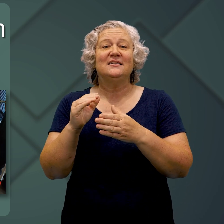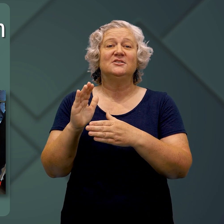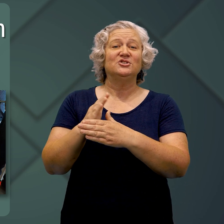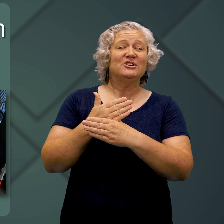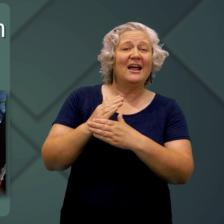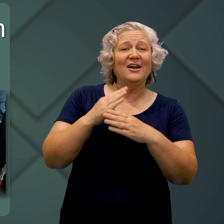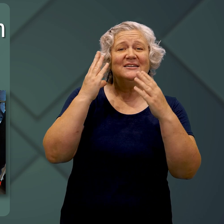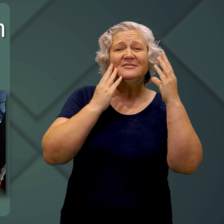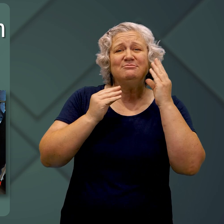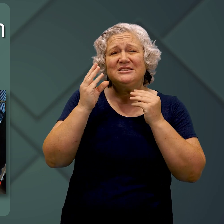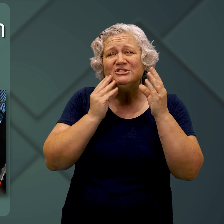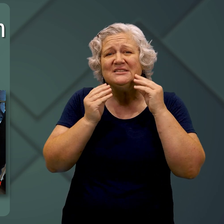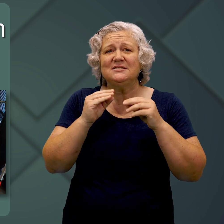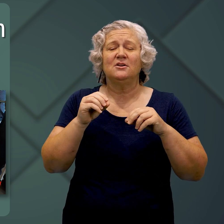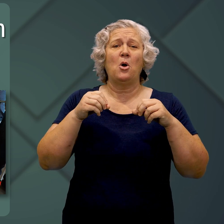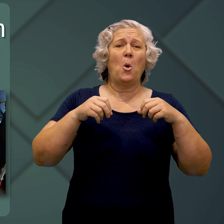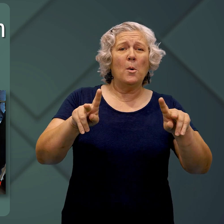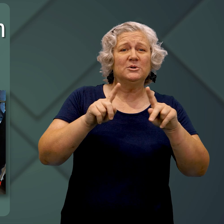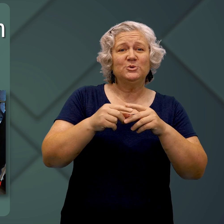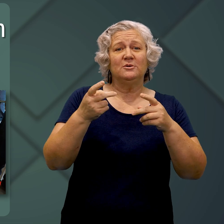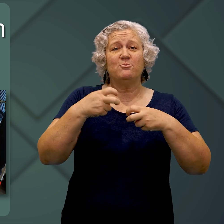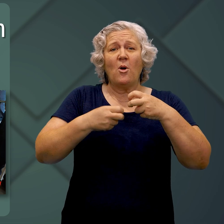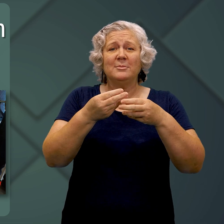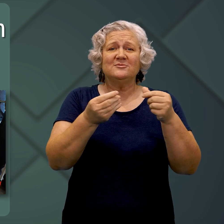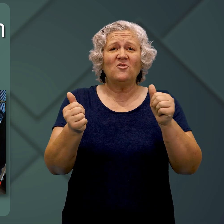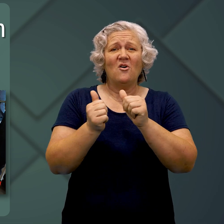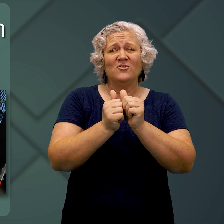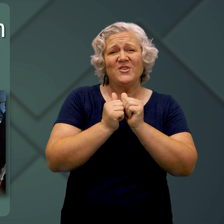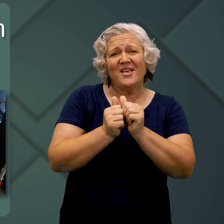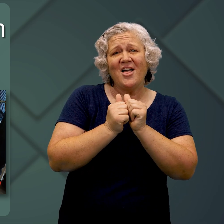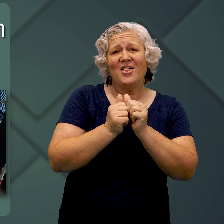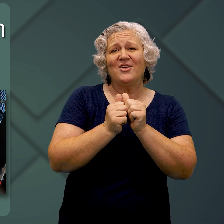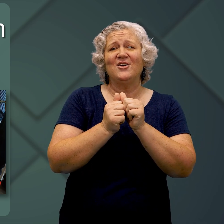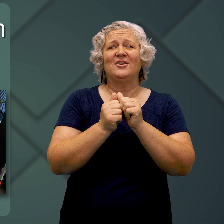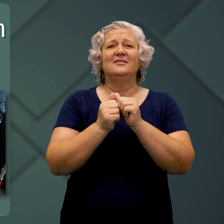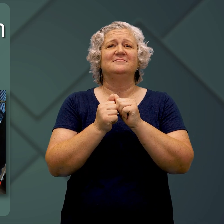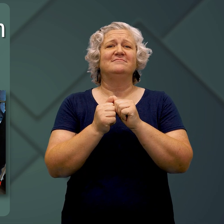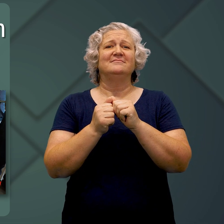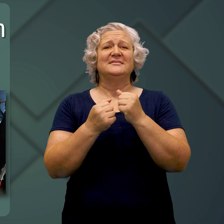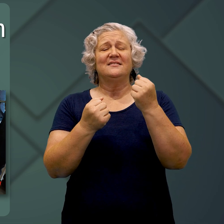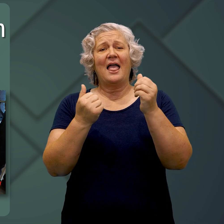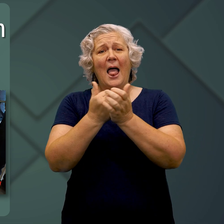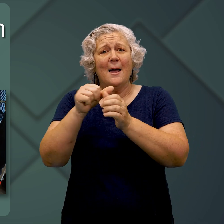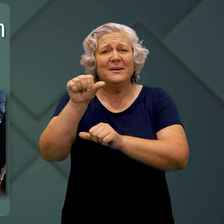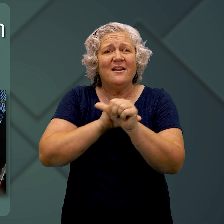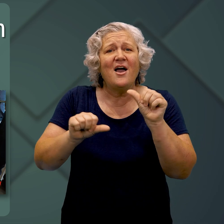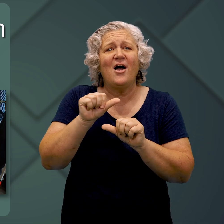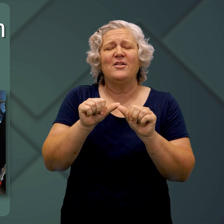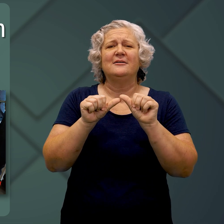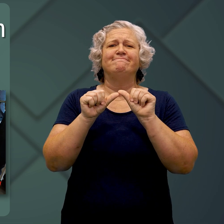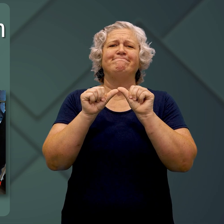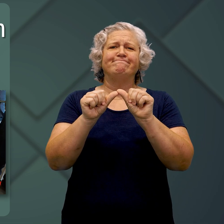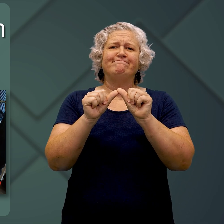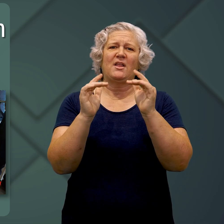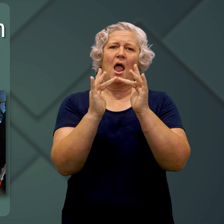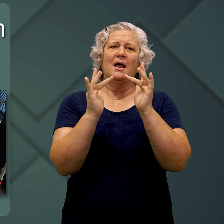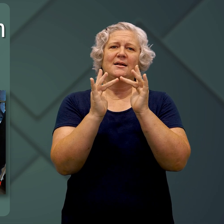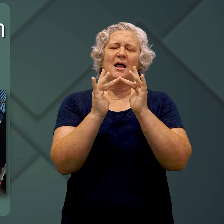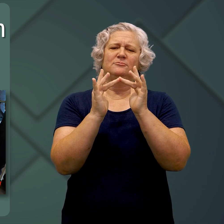learning, it supports shared experiences, opportunities to problem solve together, to help one another, and maintain contact